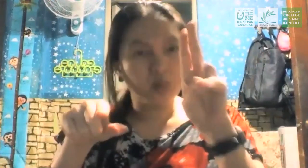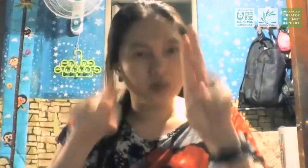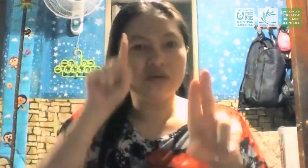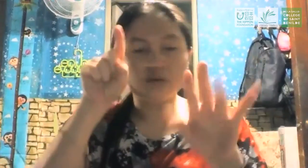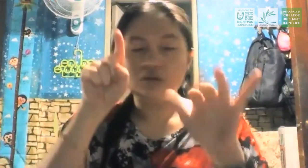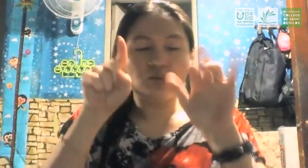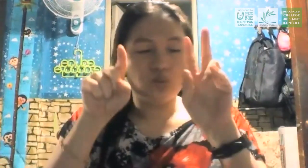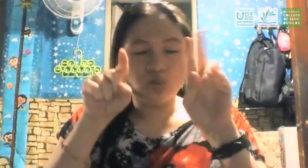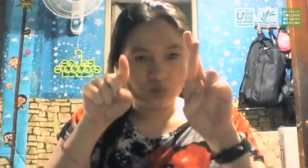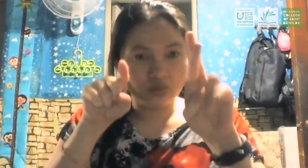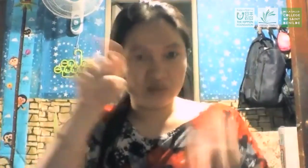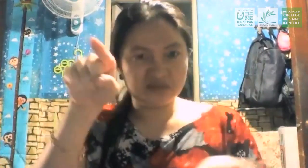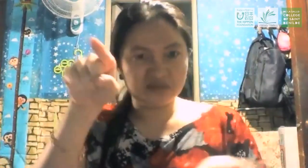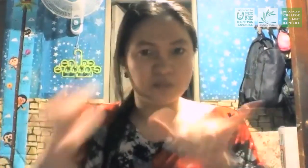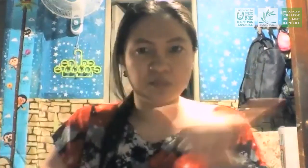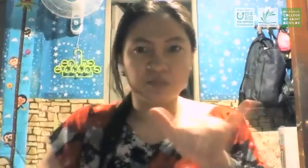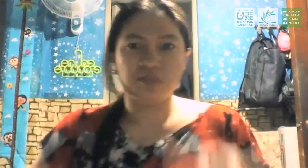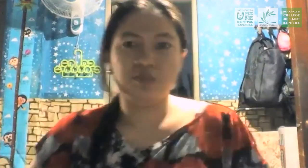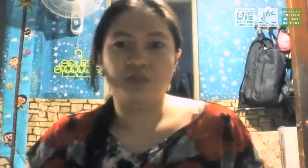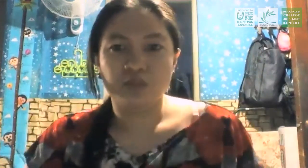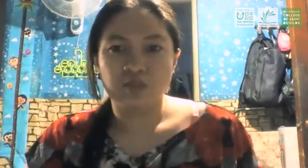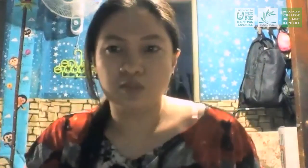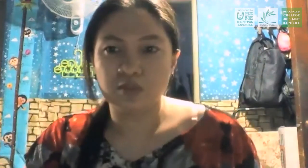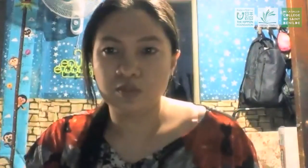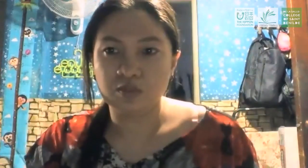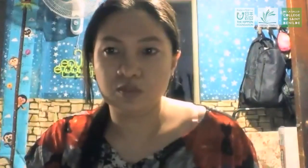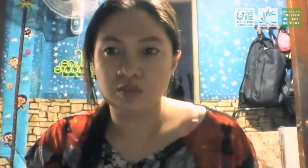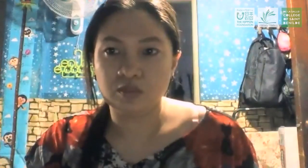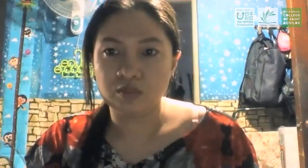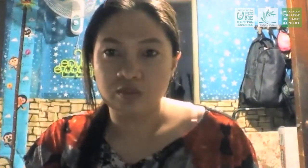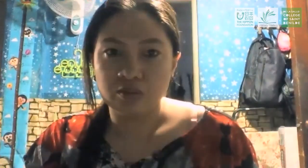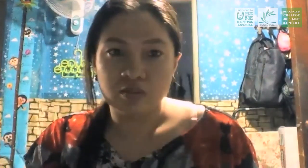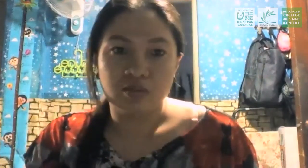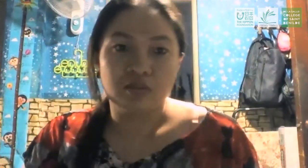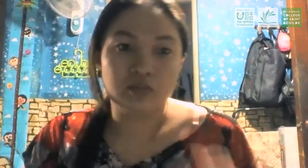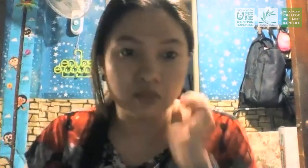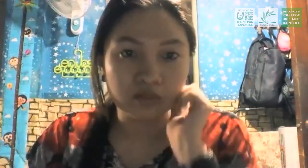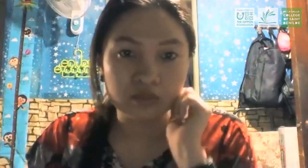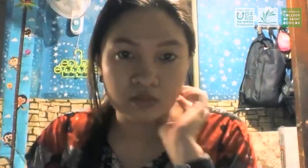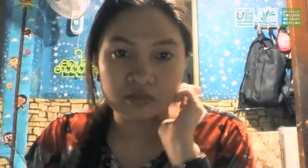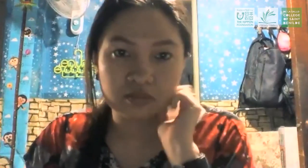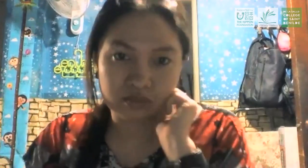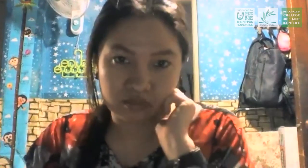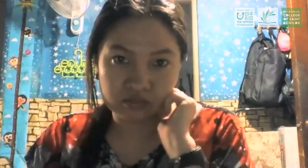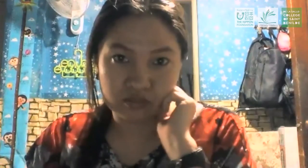it means you if you use it by itself. If you put okay. this in front of a noun, like